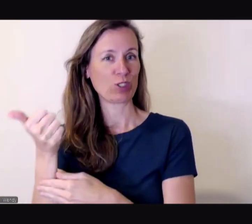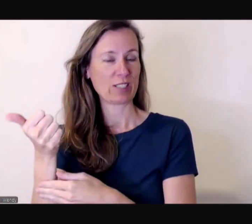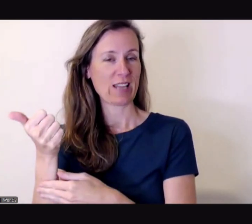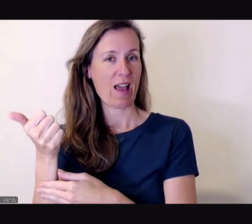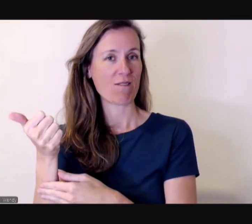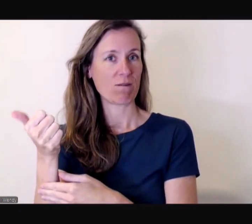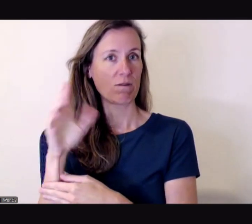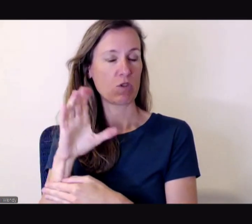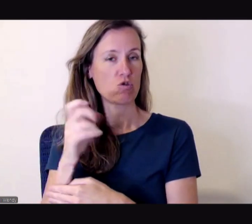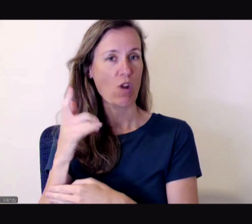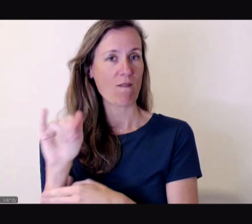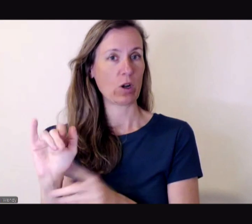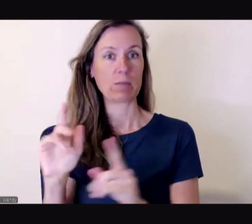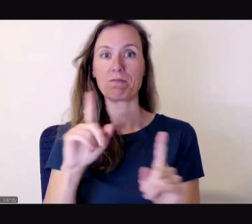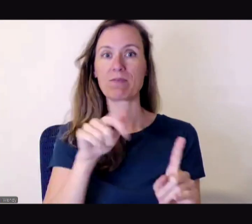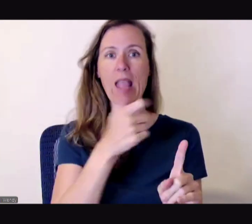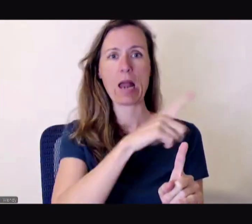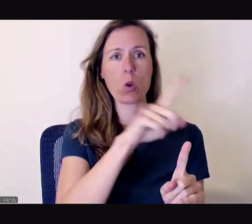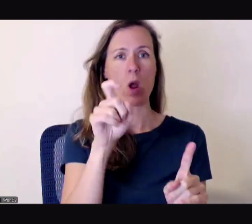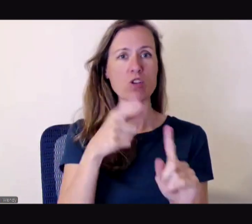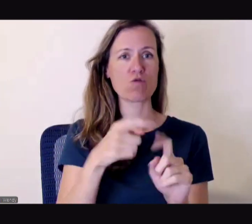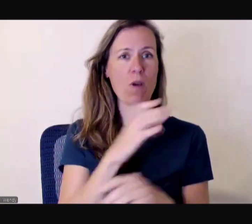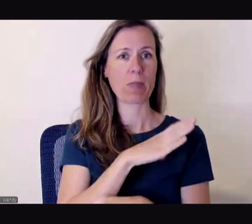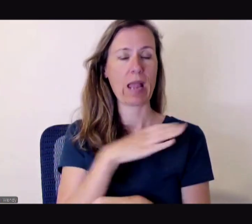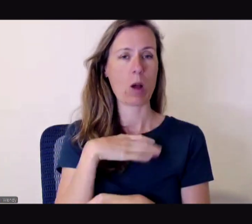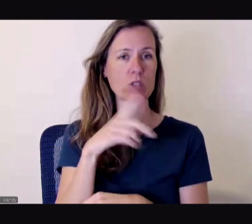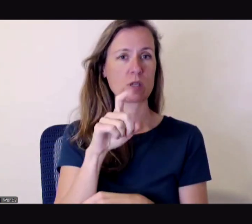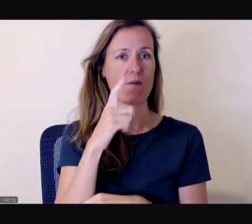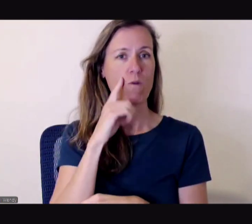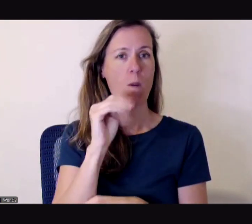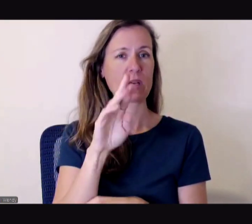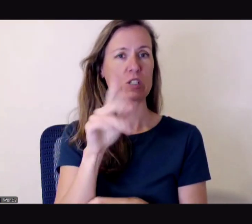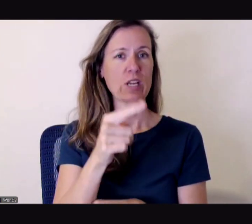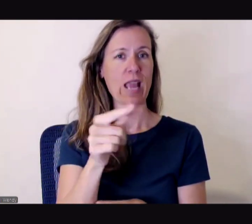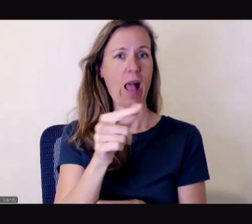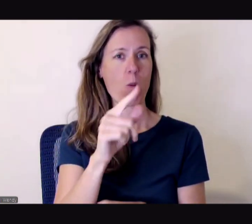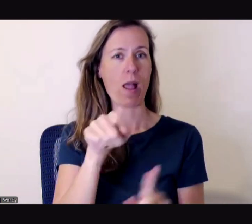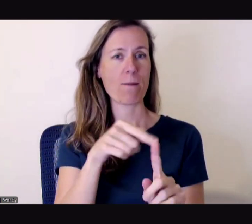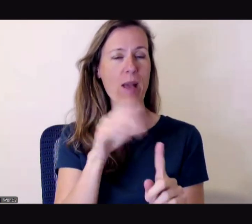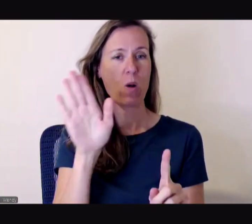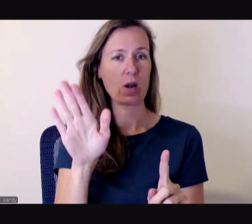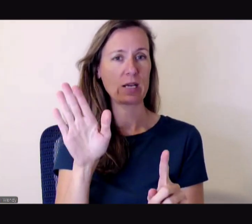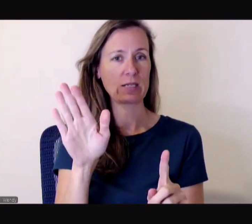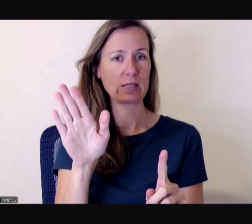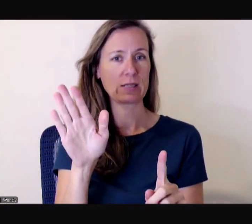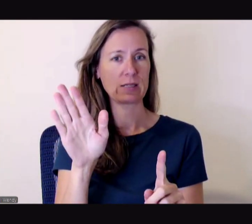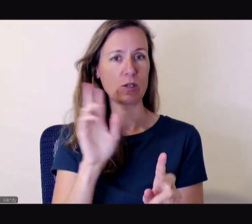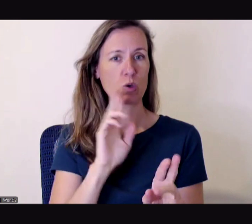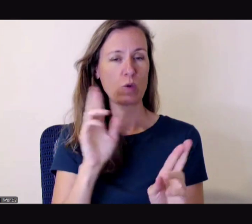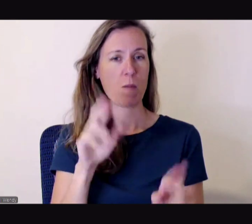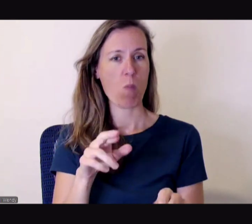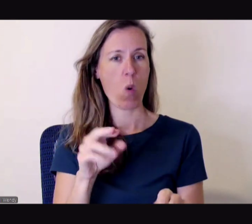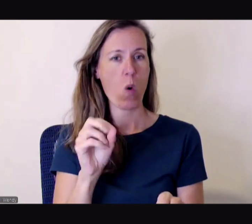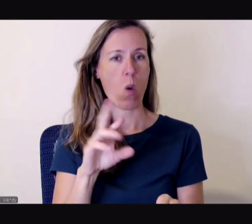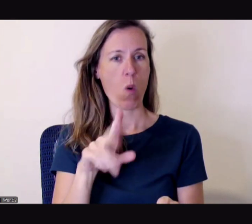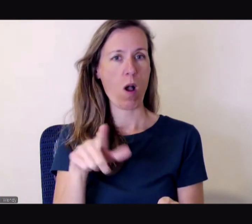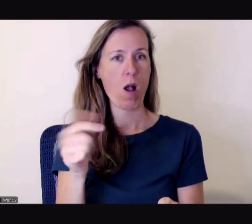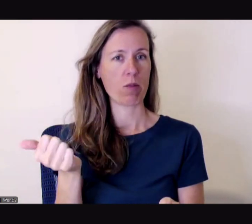there questions from the council for Mr. Galloway about his report or not his report? Vice Mayor.